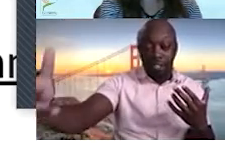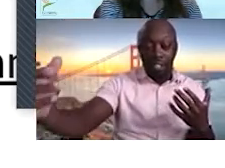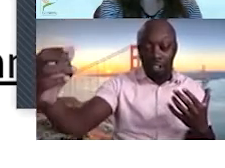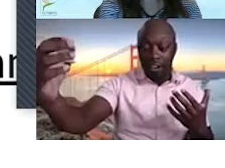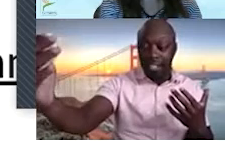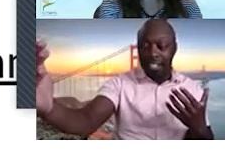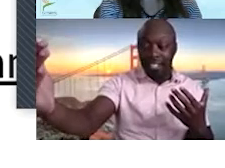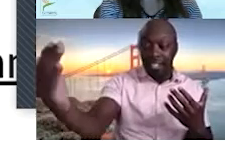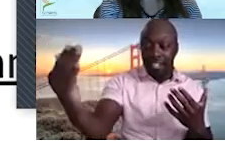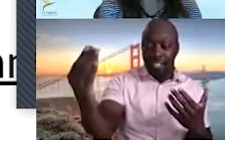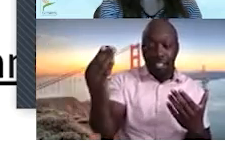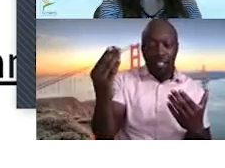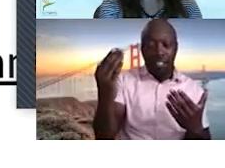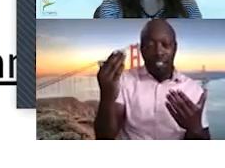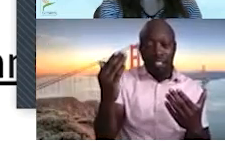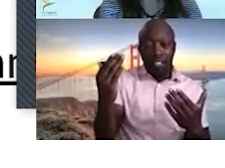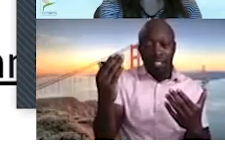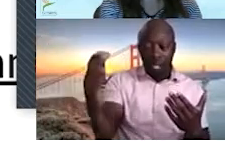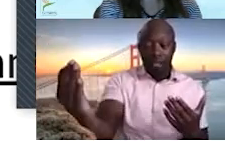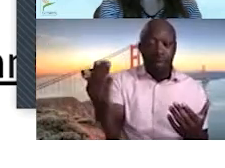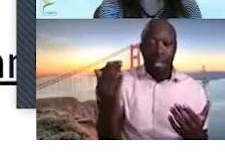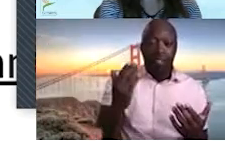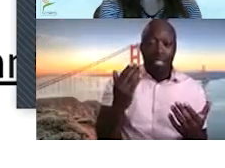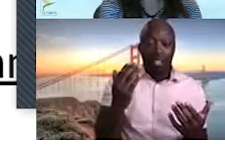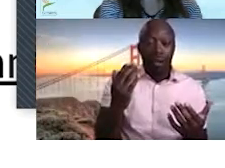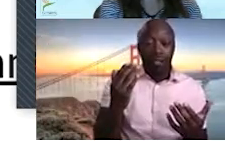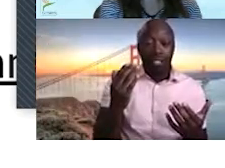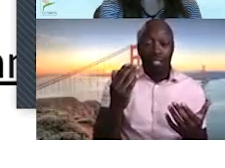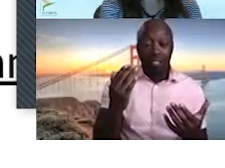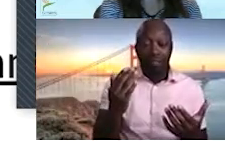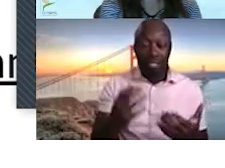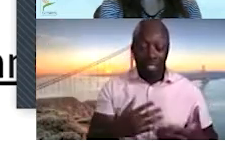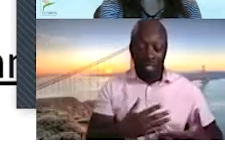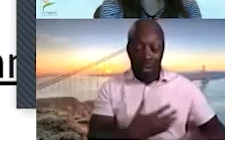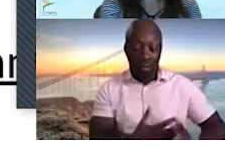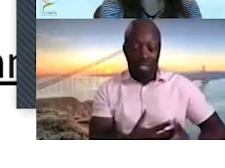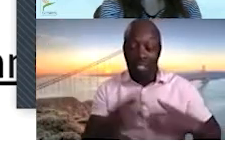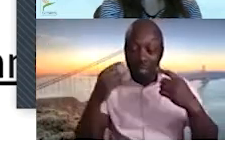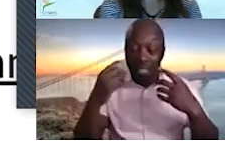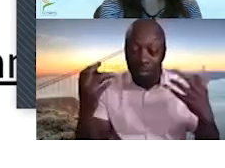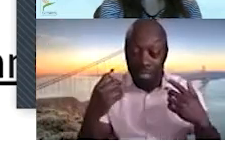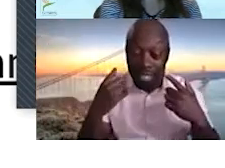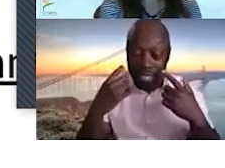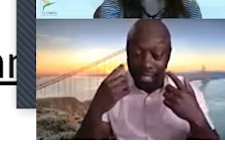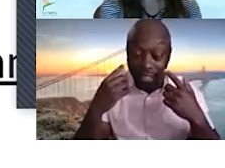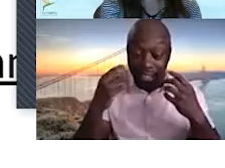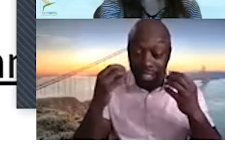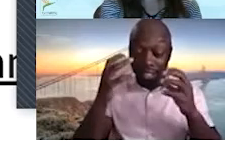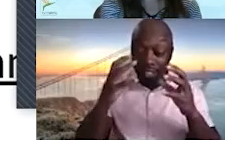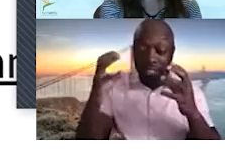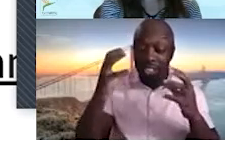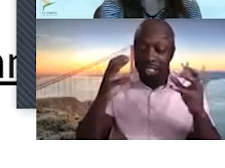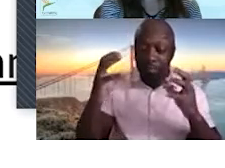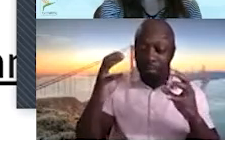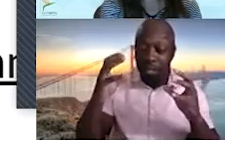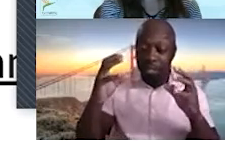or the other guardian until, I mean, they would have to get close because it's almost like you went to the eye doctor and